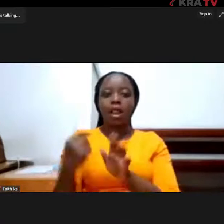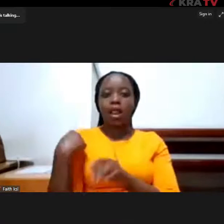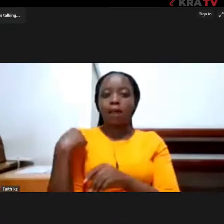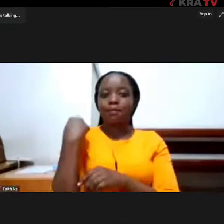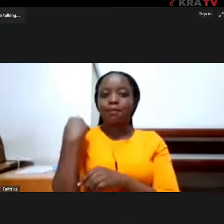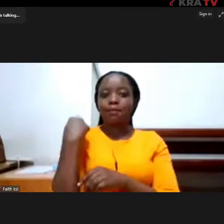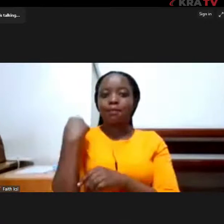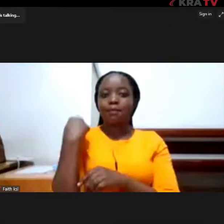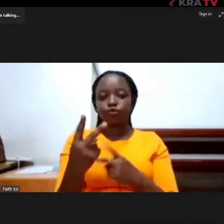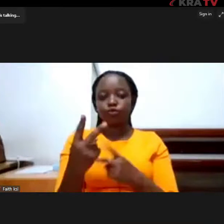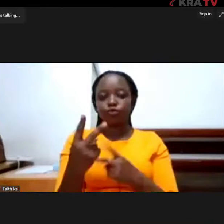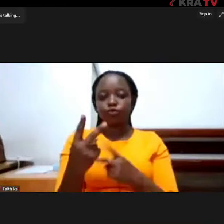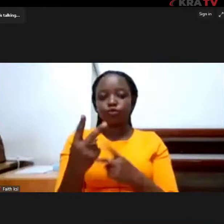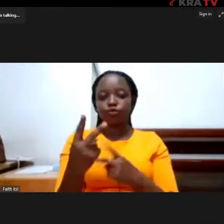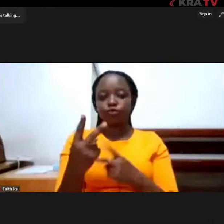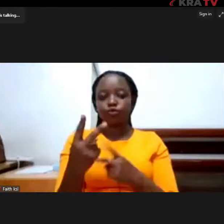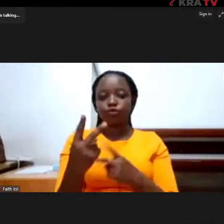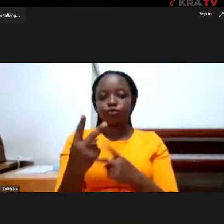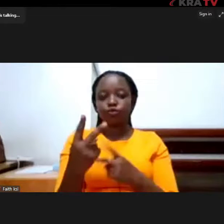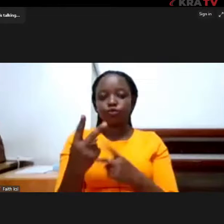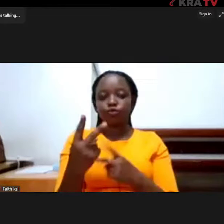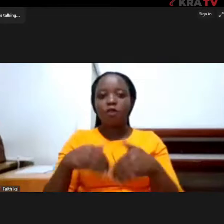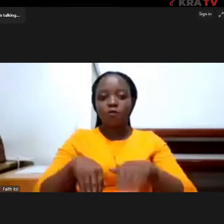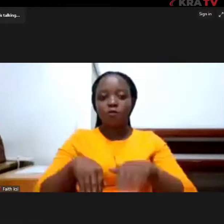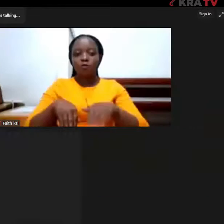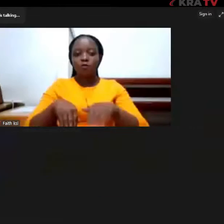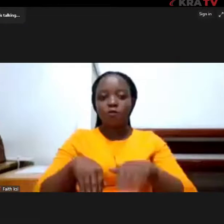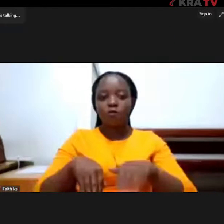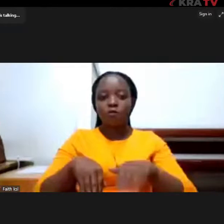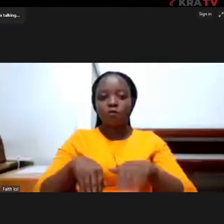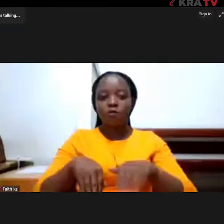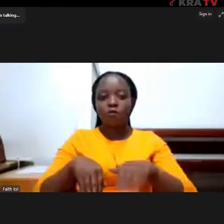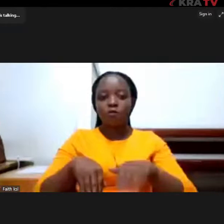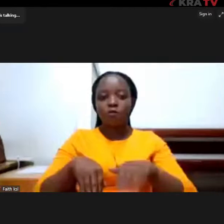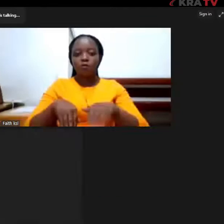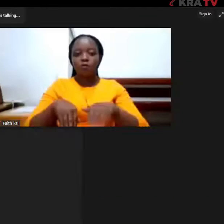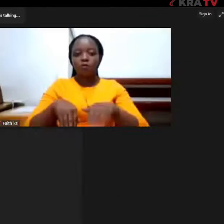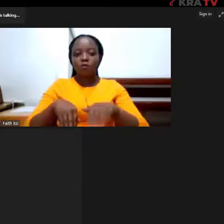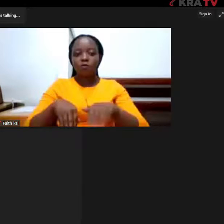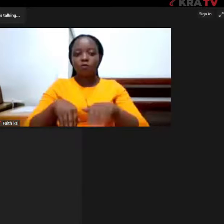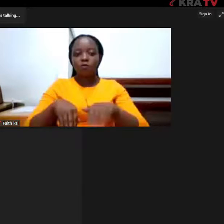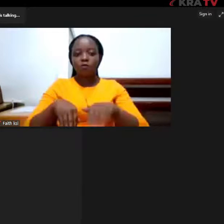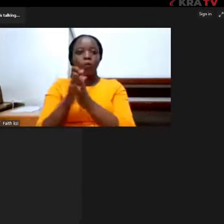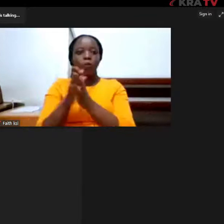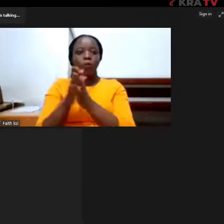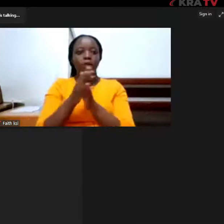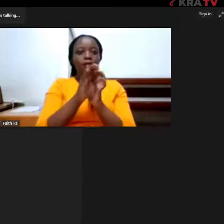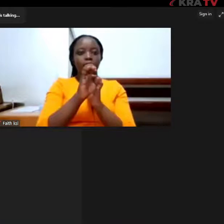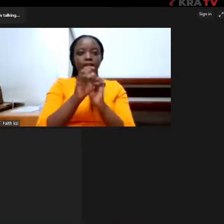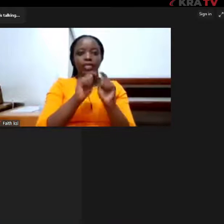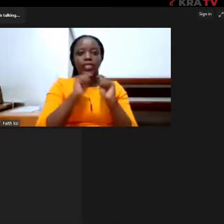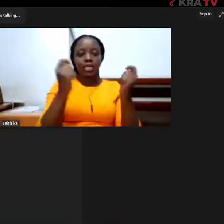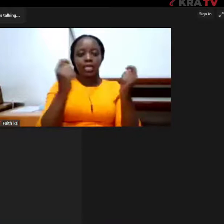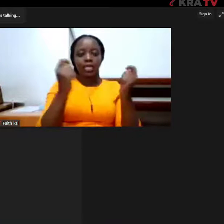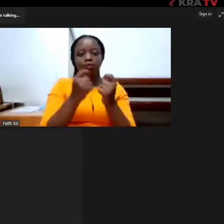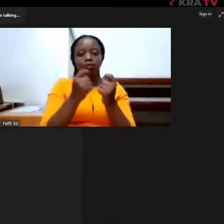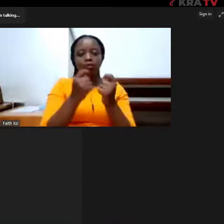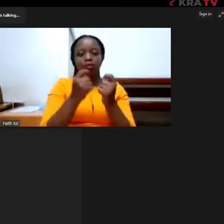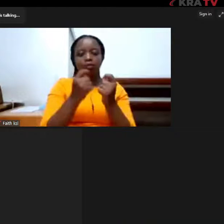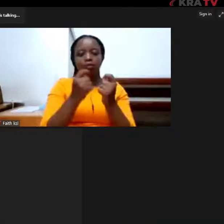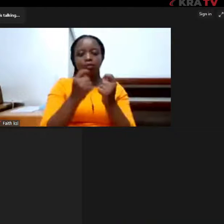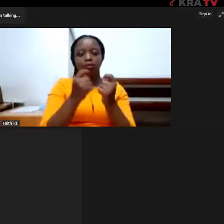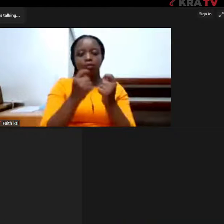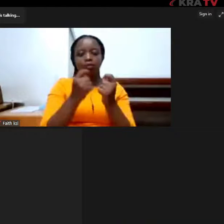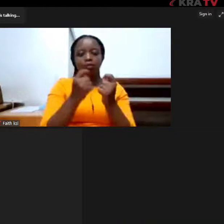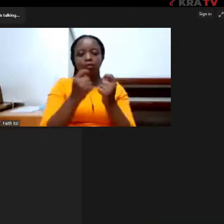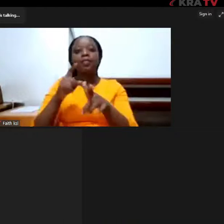and eTIMS. They are eTIMS and TIMS generated, then they can be claimed. And as long as they have not claimed these purchases in